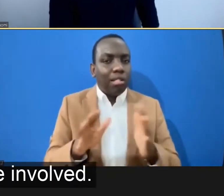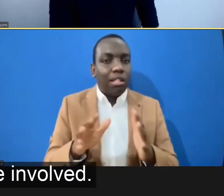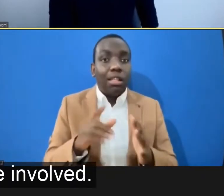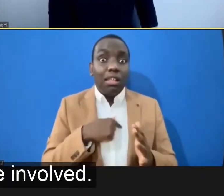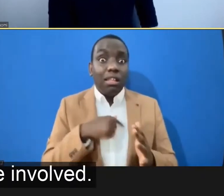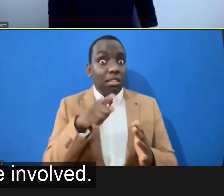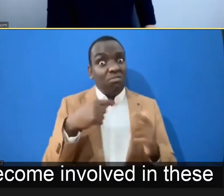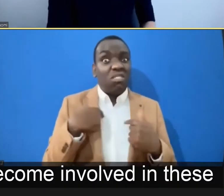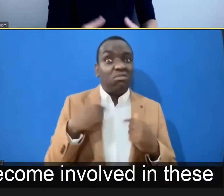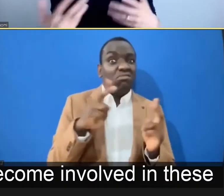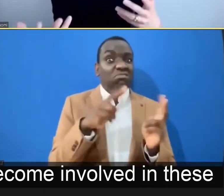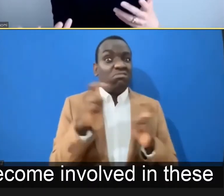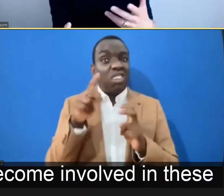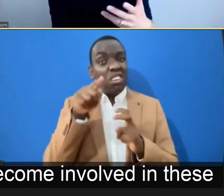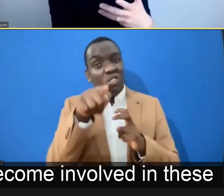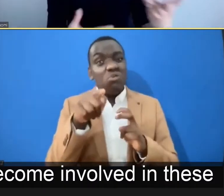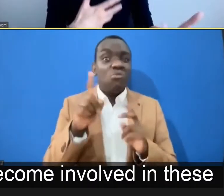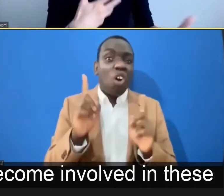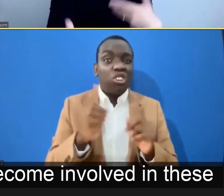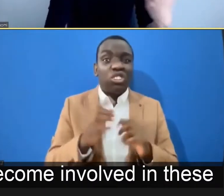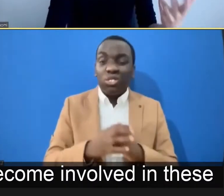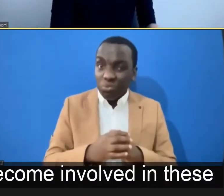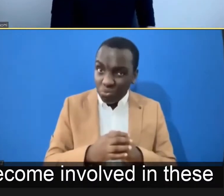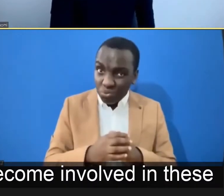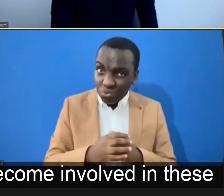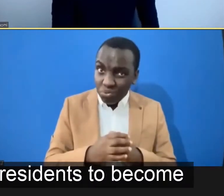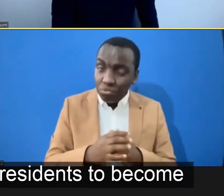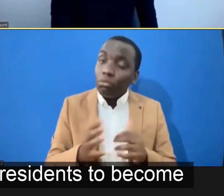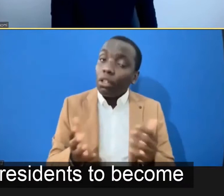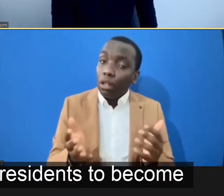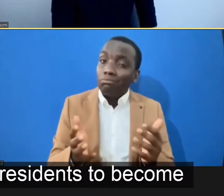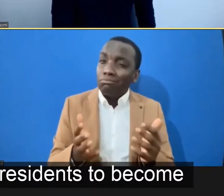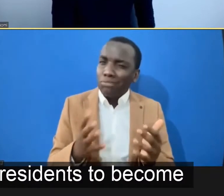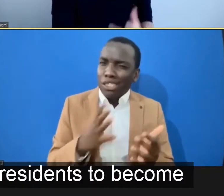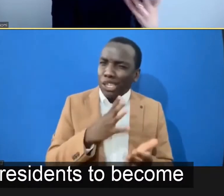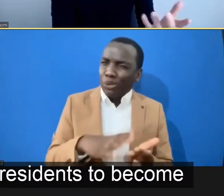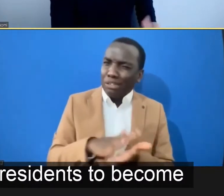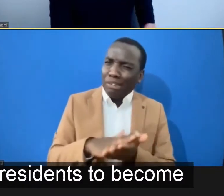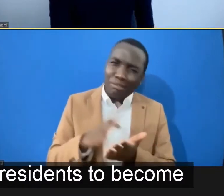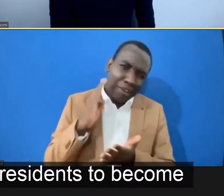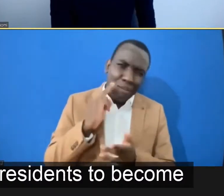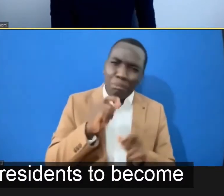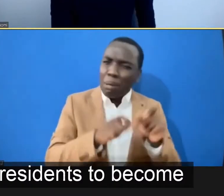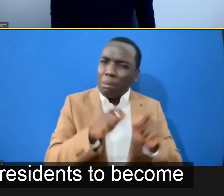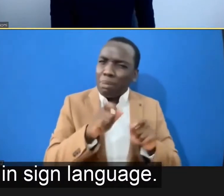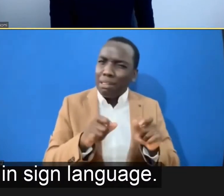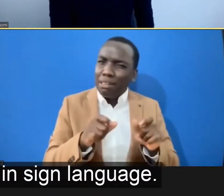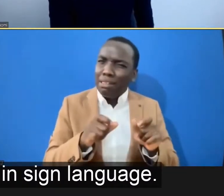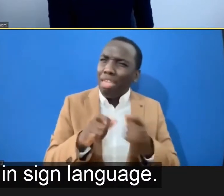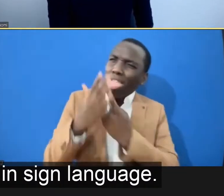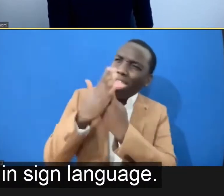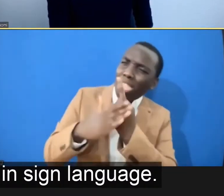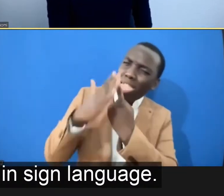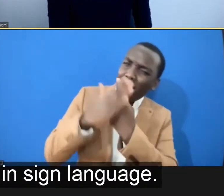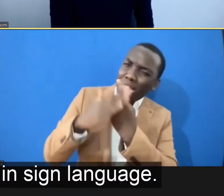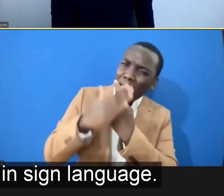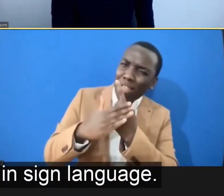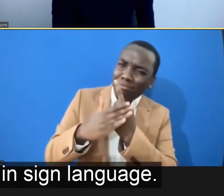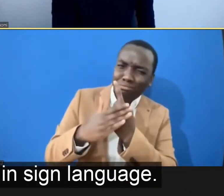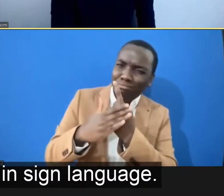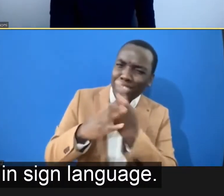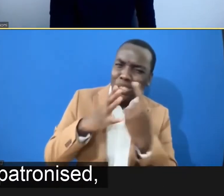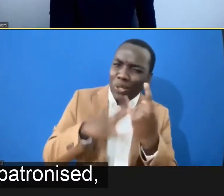involved, because hearing residents can become involved in these decisions, but in order for deaf residents to become involved, they need access in sign